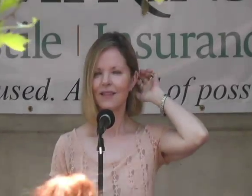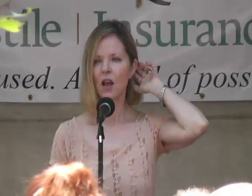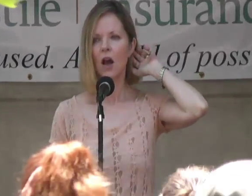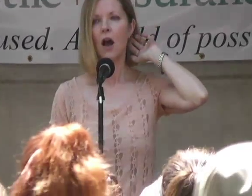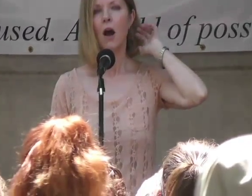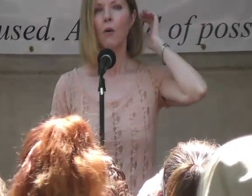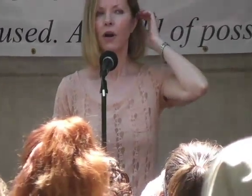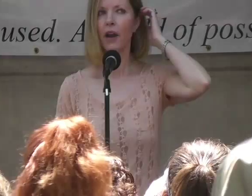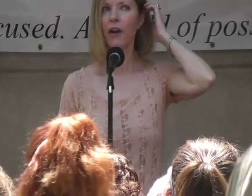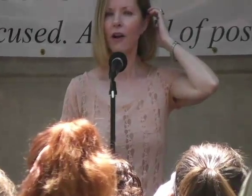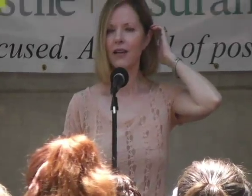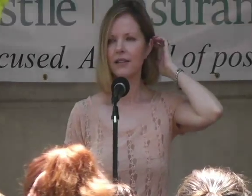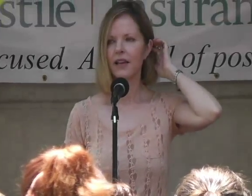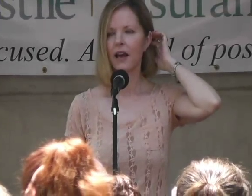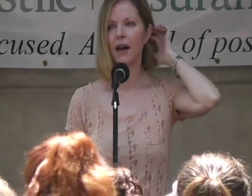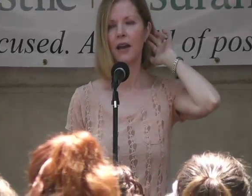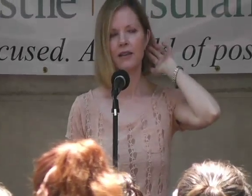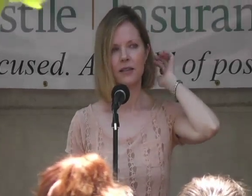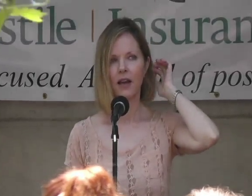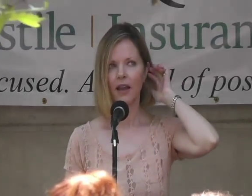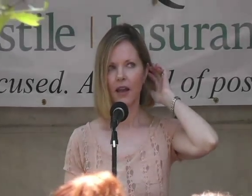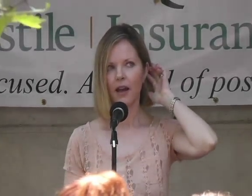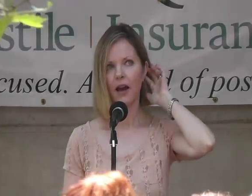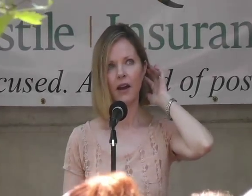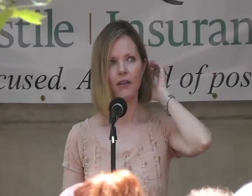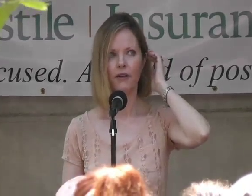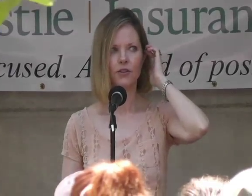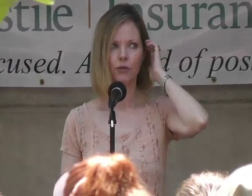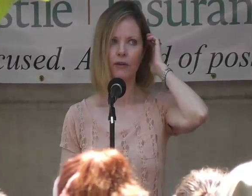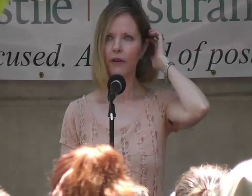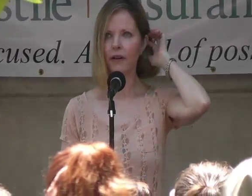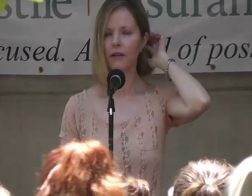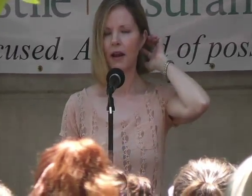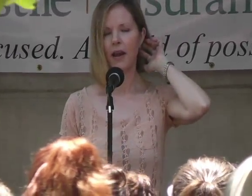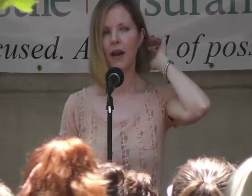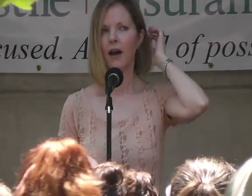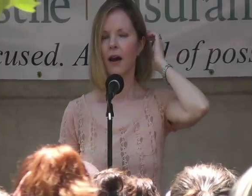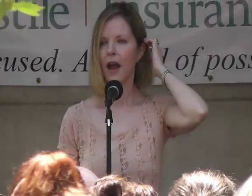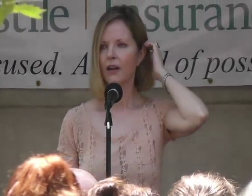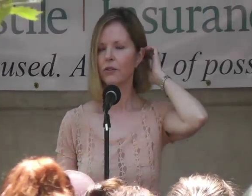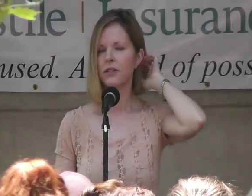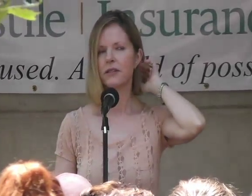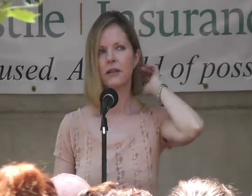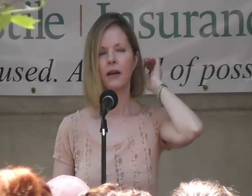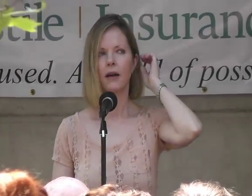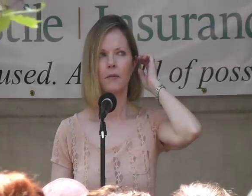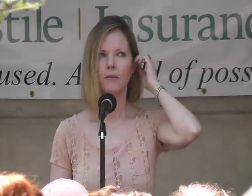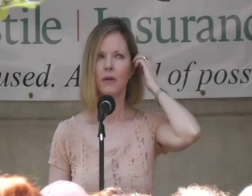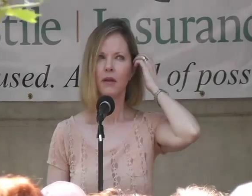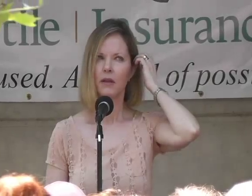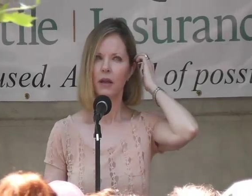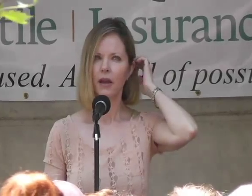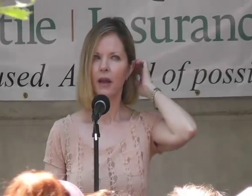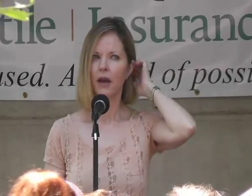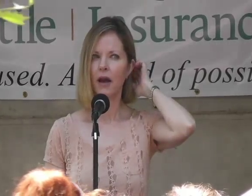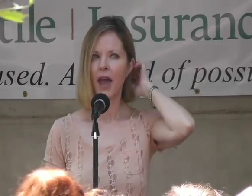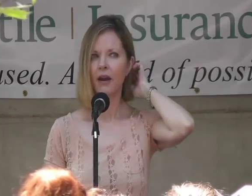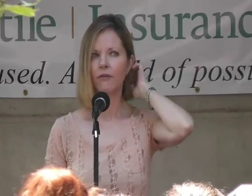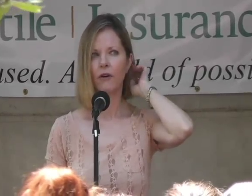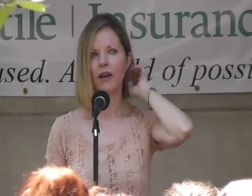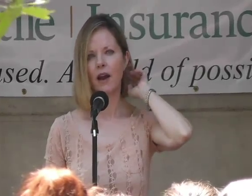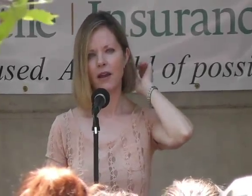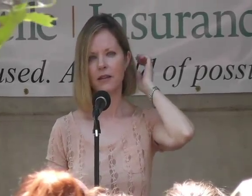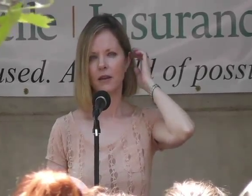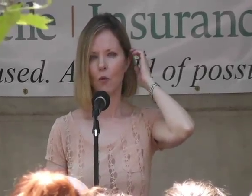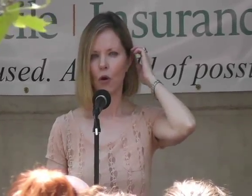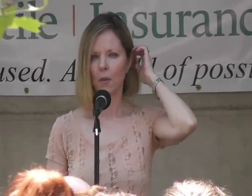way. Well, Karen Grassley is another terrific actress, and